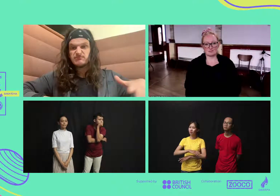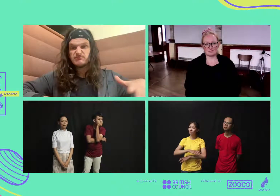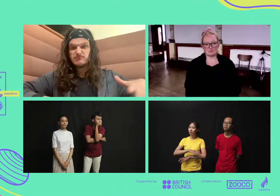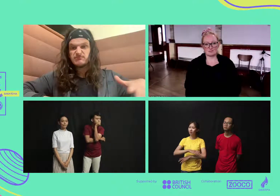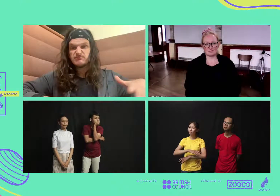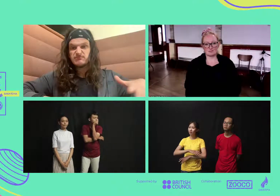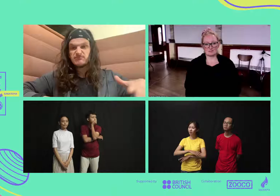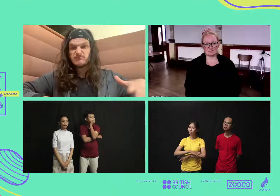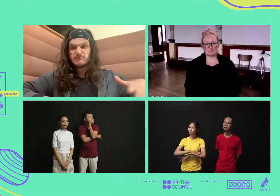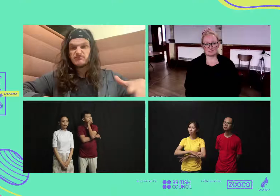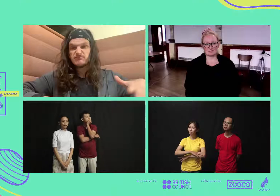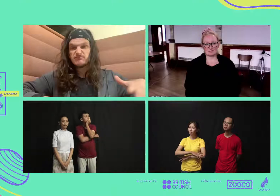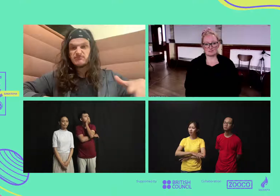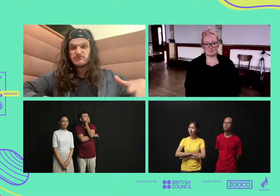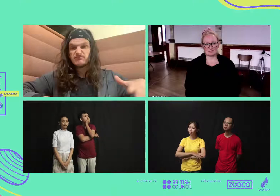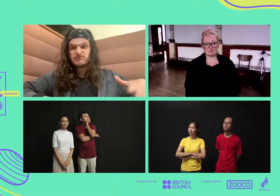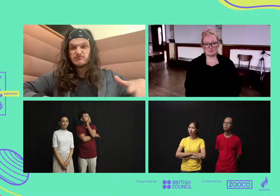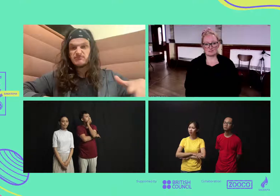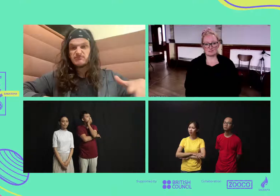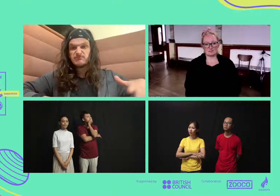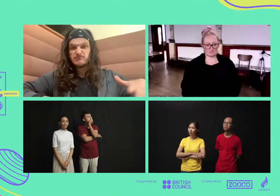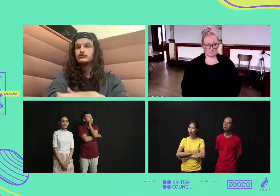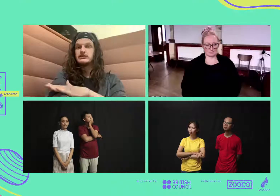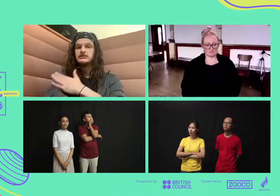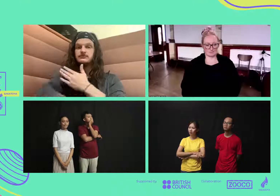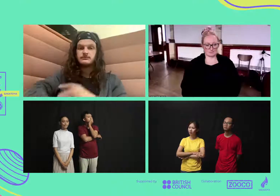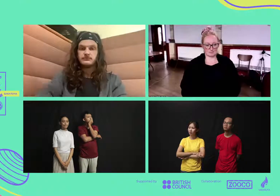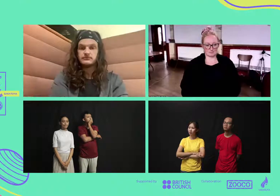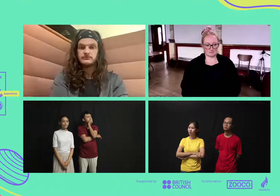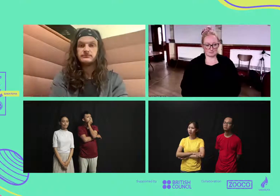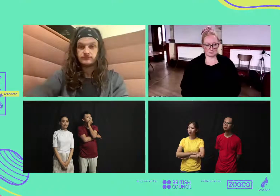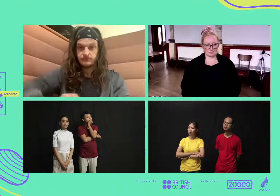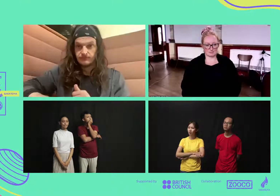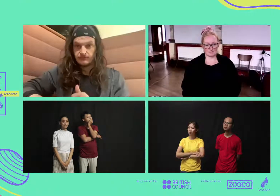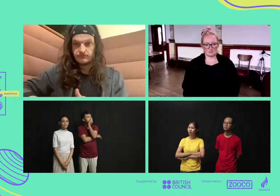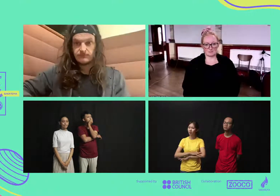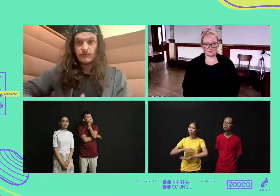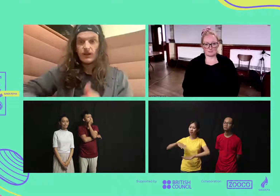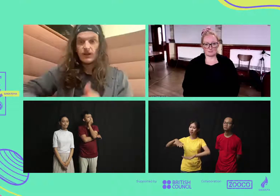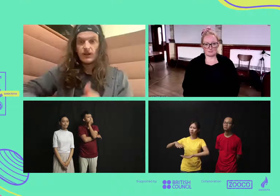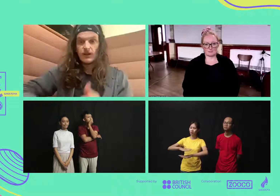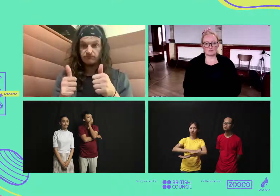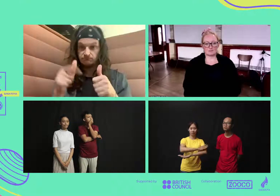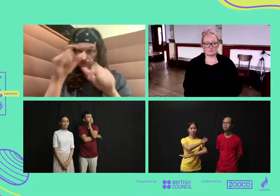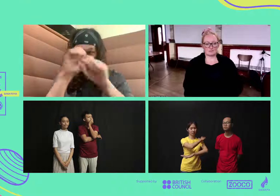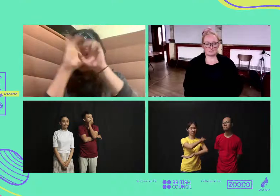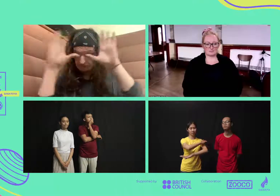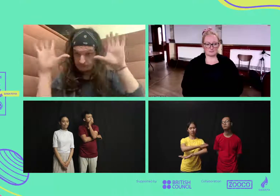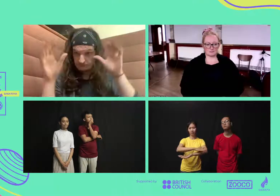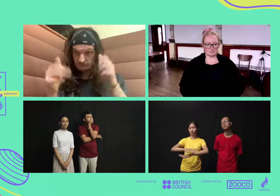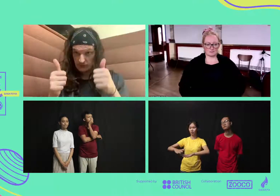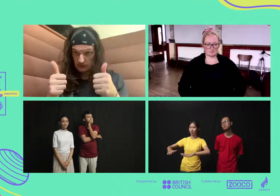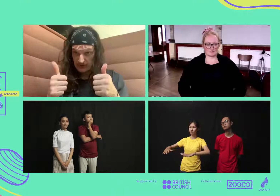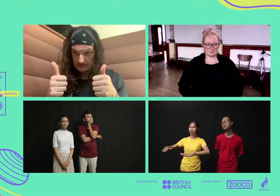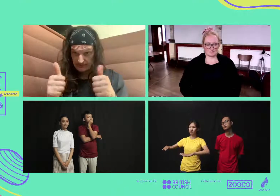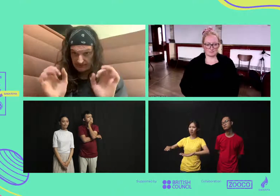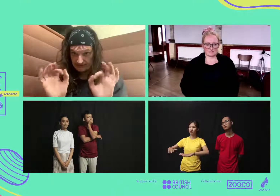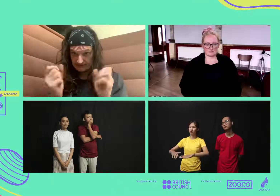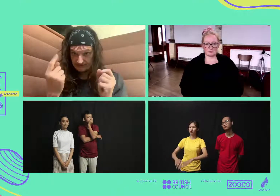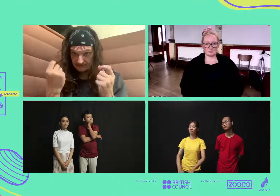so what I'm doing is I'm describing Scotland and the landscape being very green.